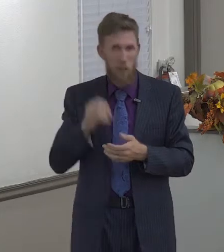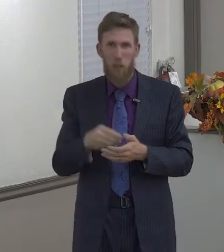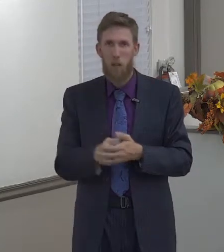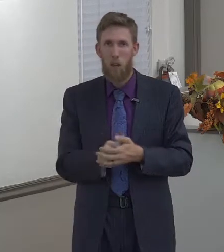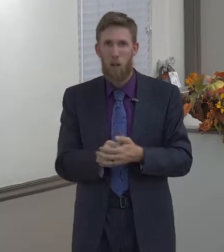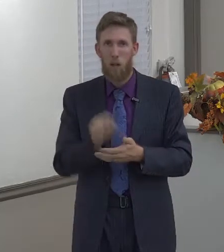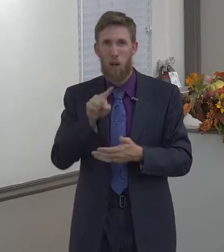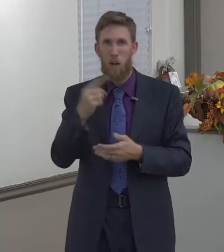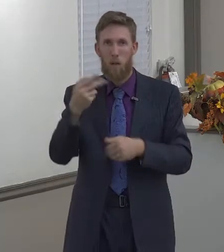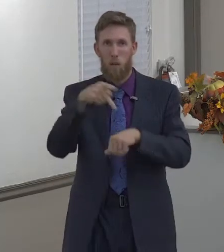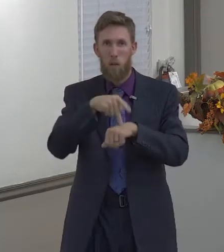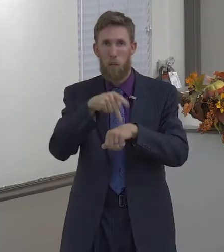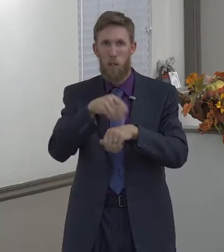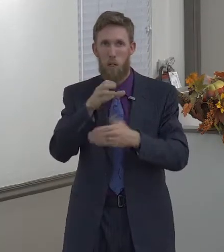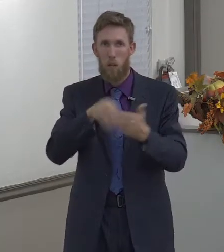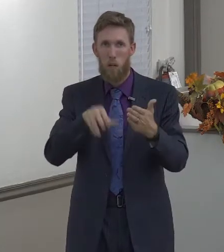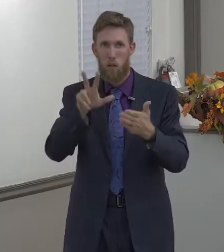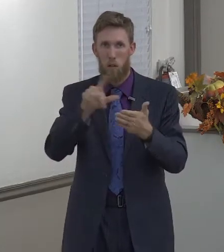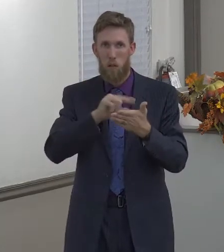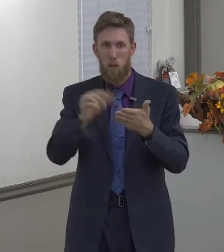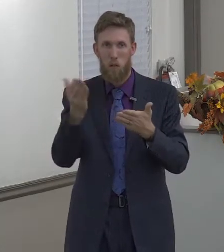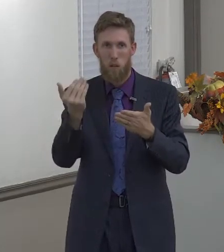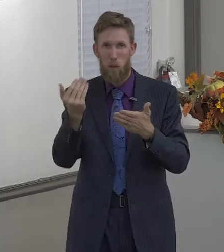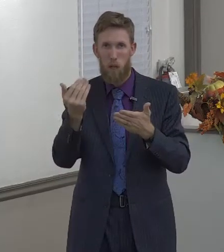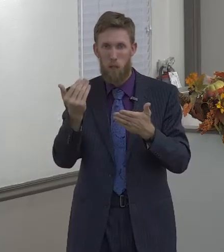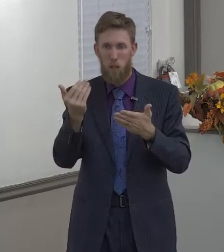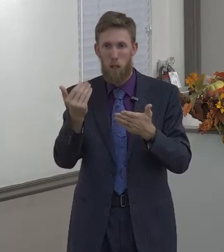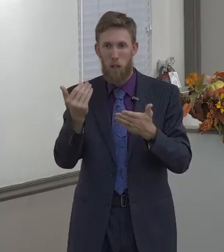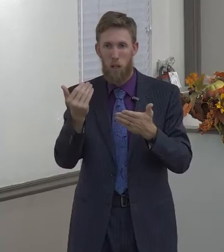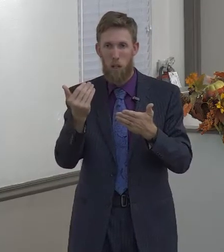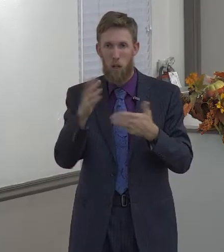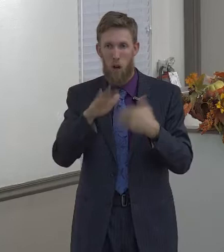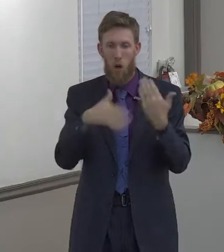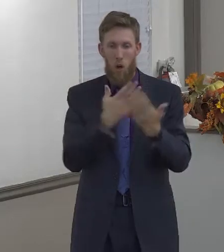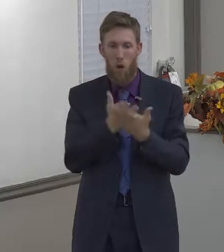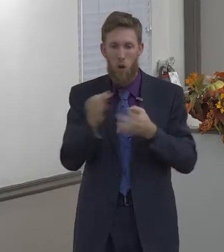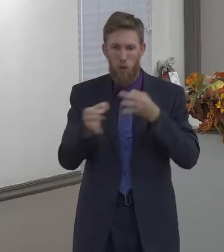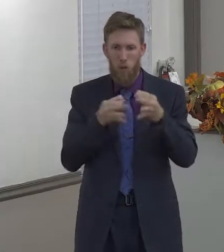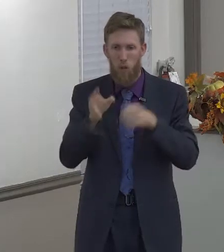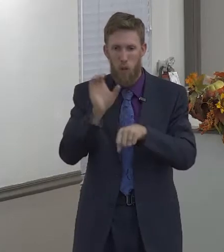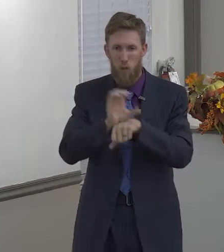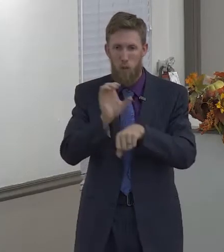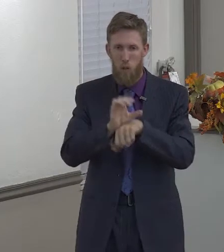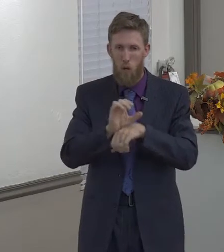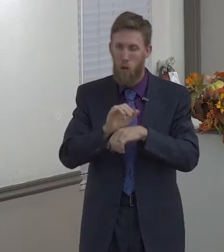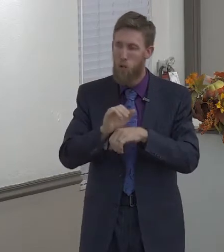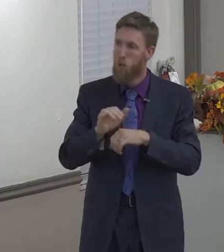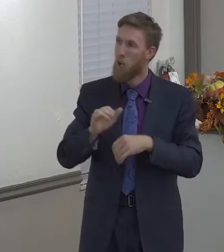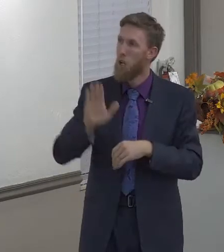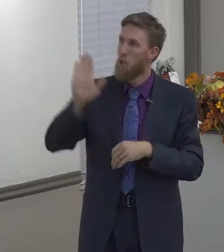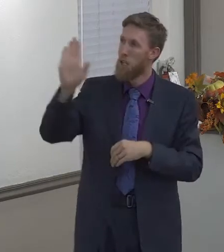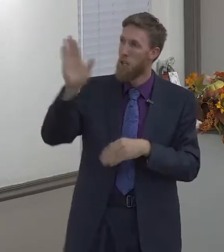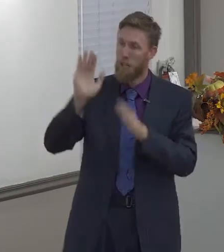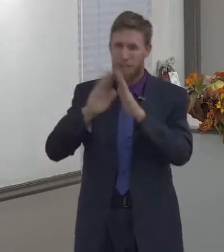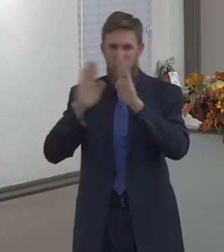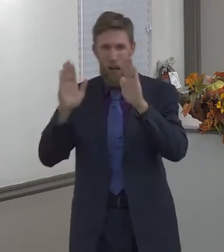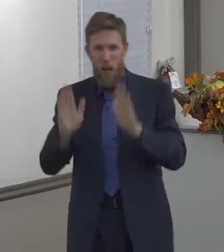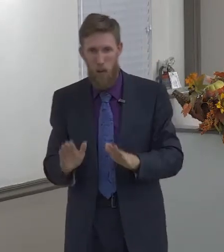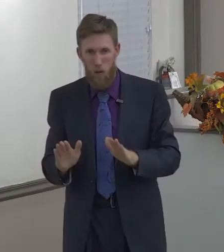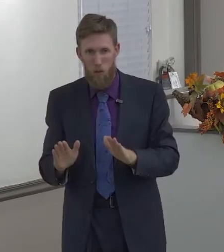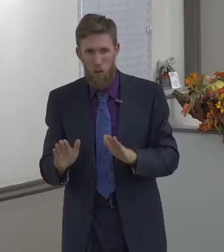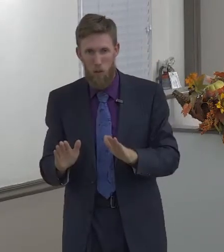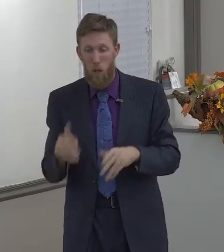is the church of the living God, the pillar and ground of the truth." I don't know about you, I'm a